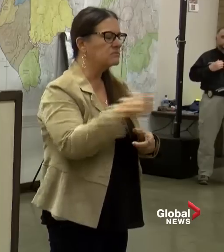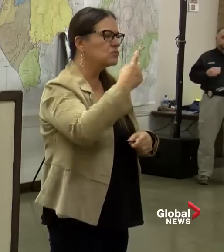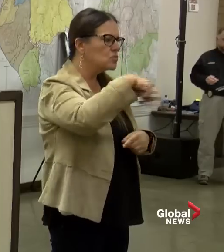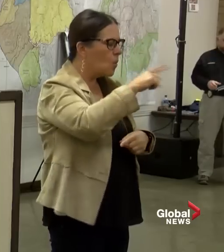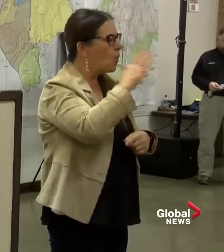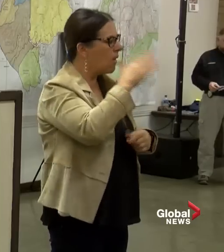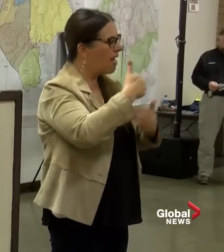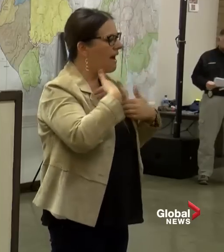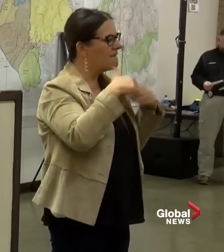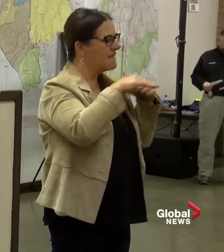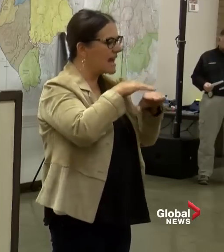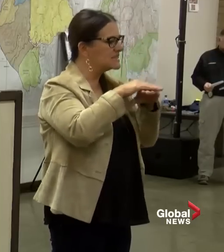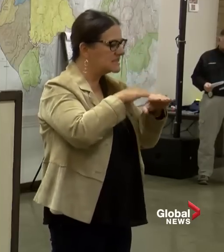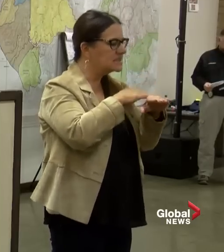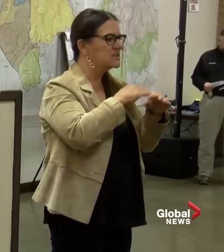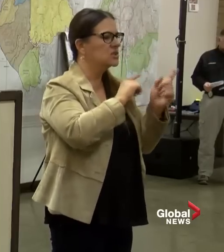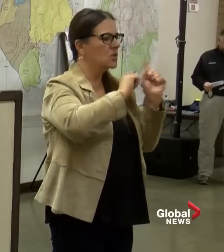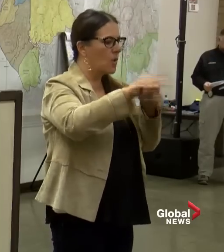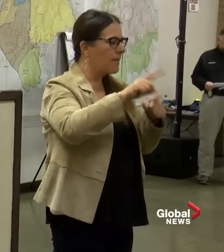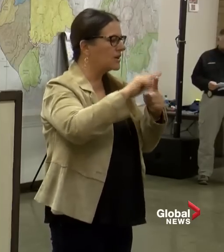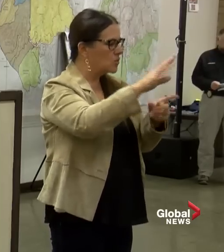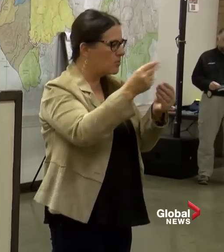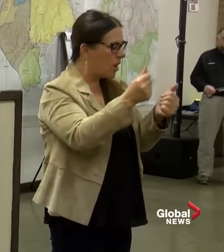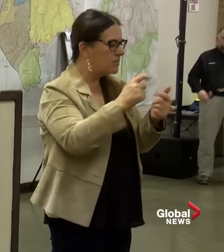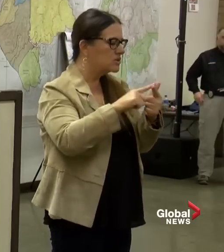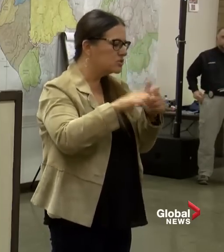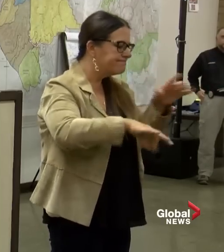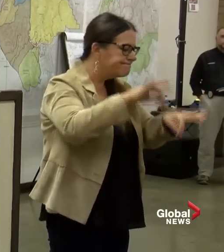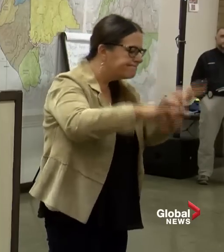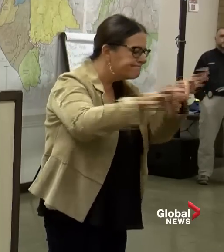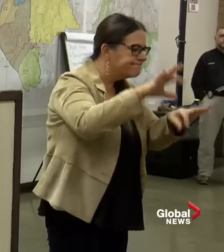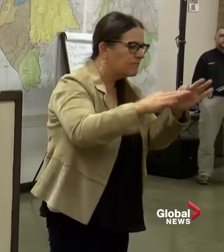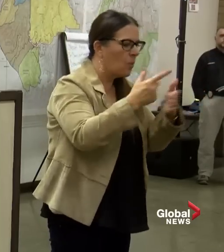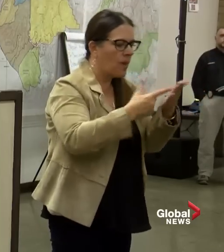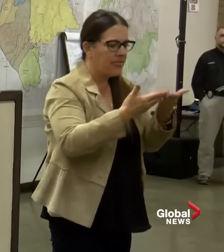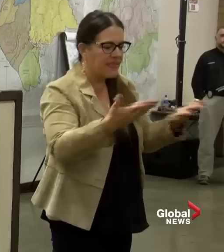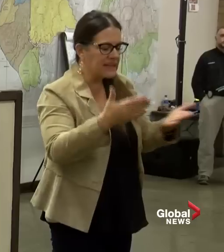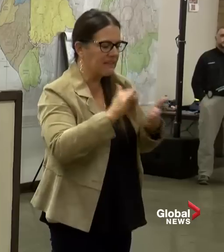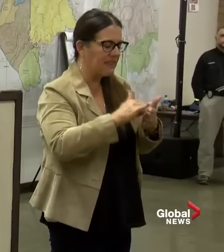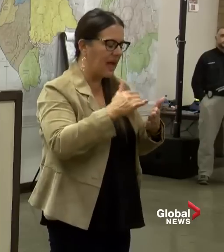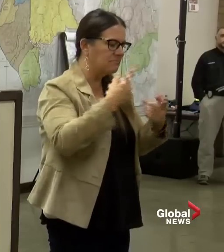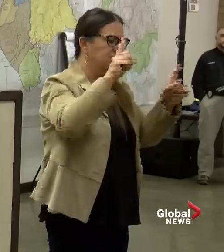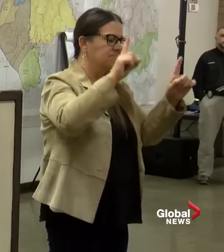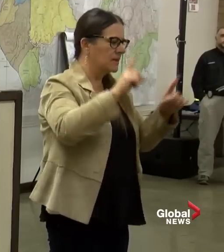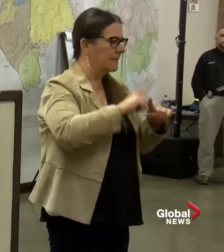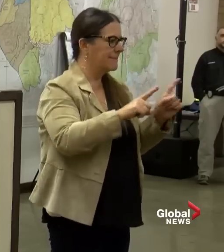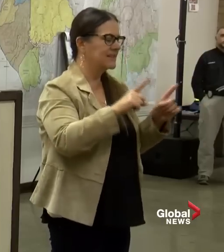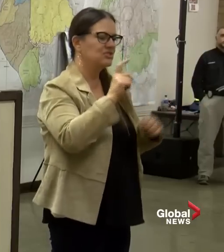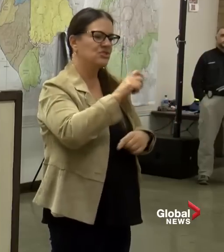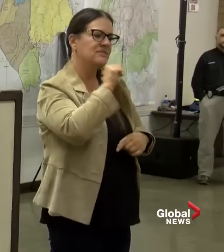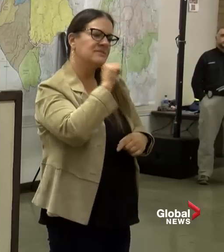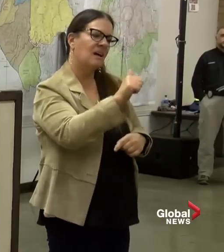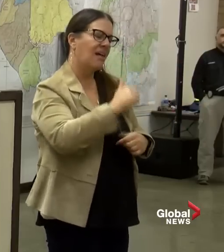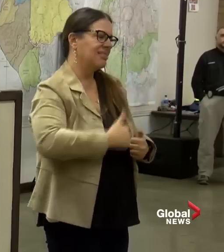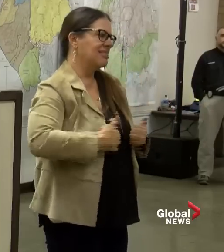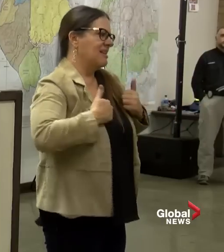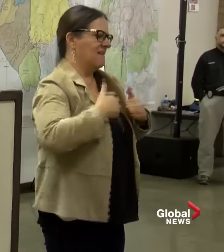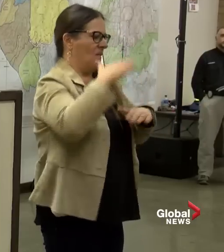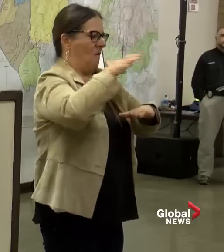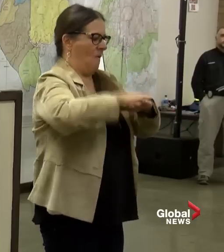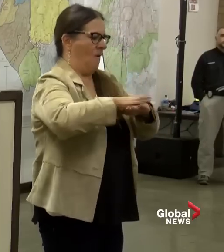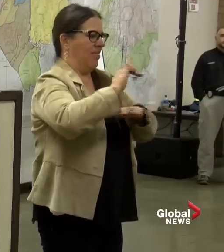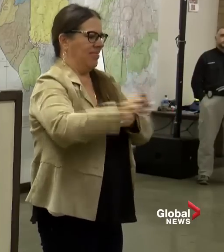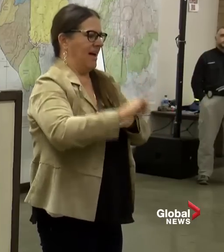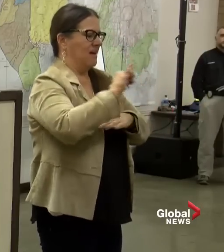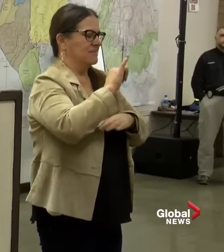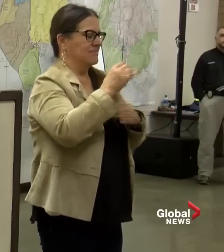visit properties and collect belongings and mementos that may have survived the fire, but they should not live on those